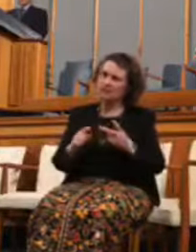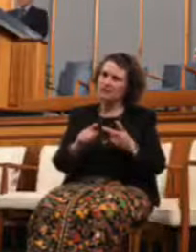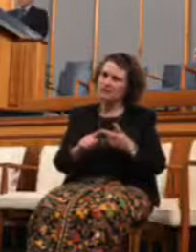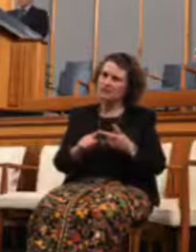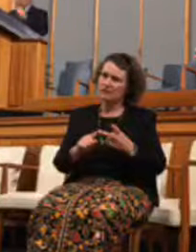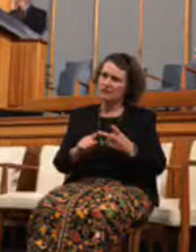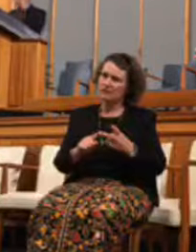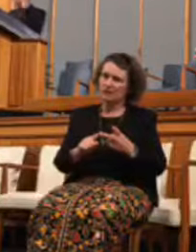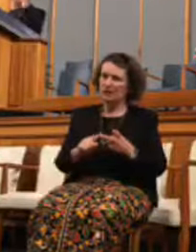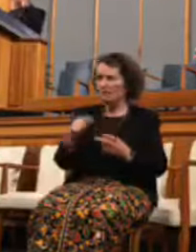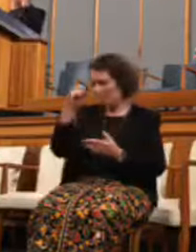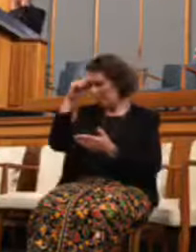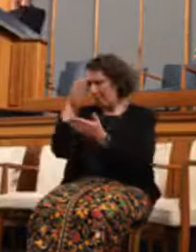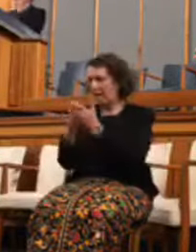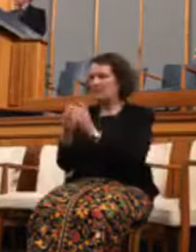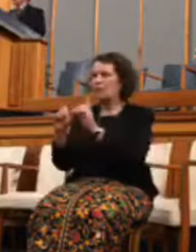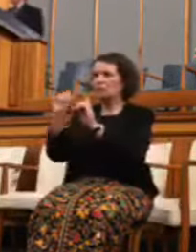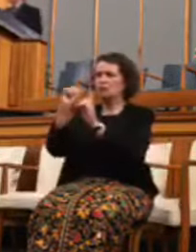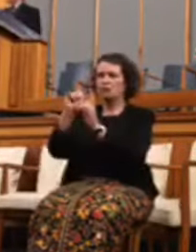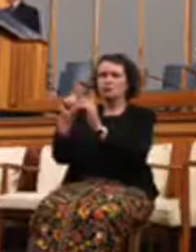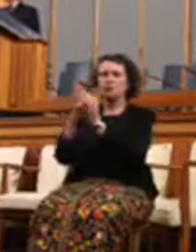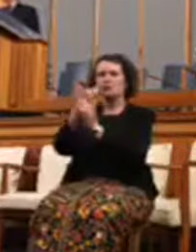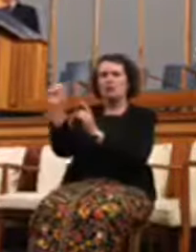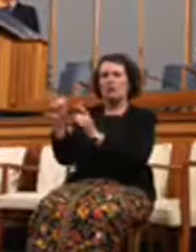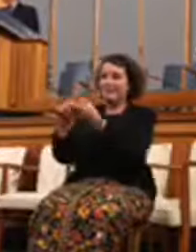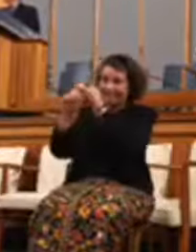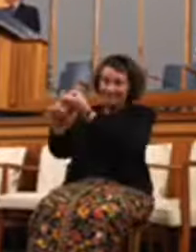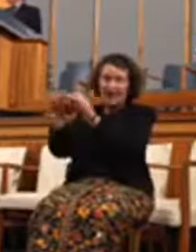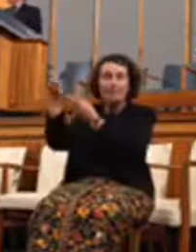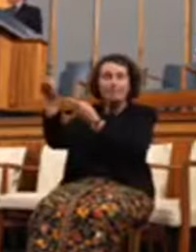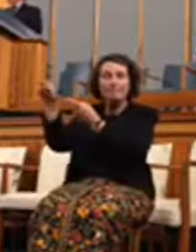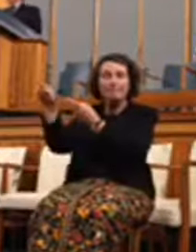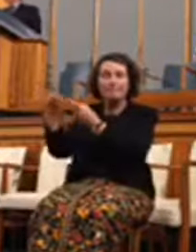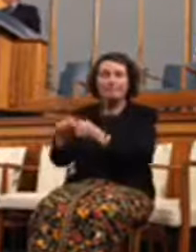your trust on the Lord Jesus Christ. This is real